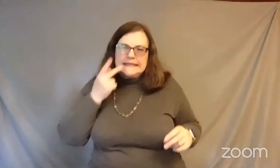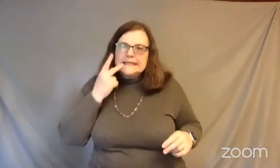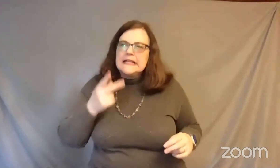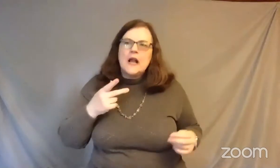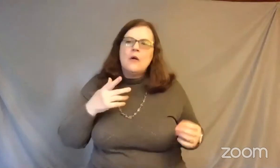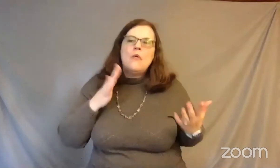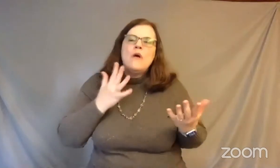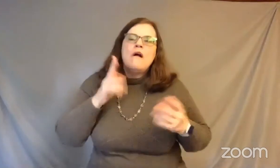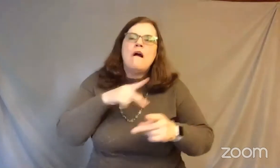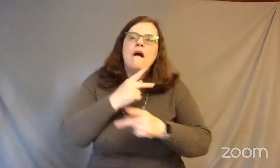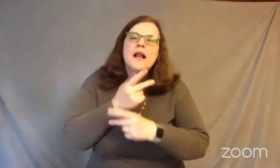used?